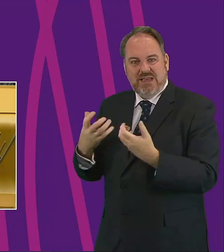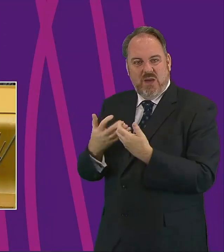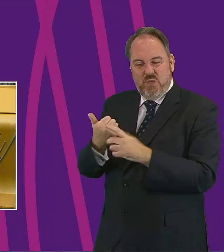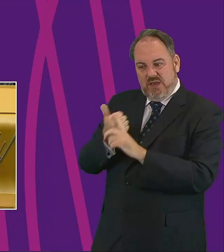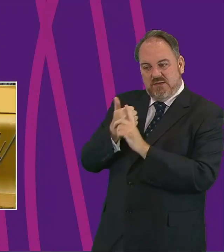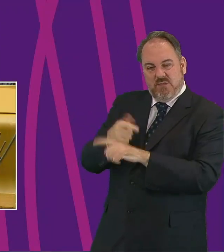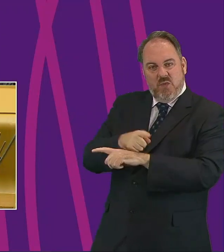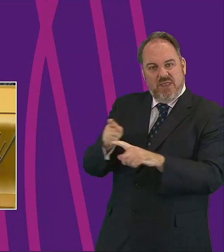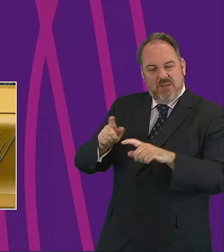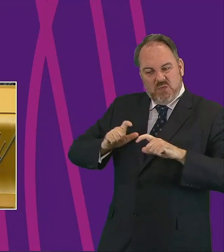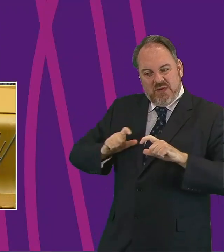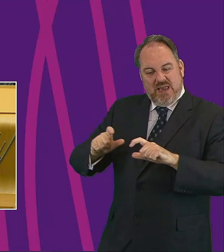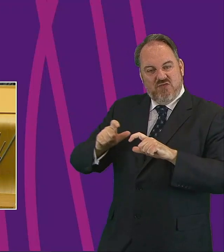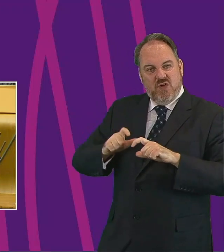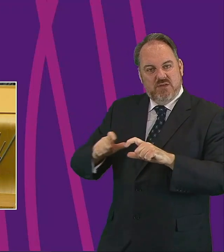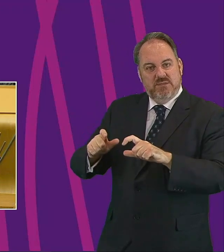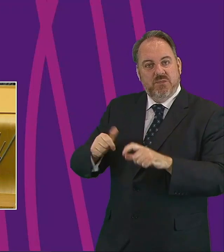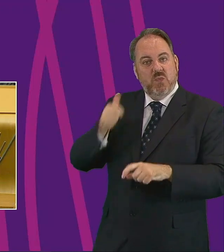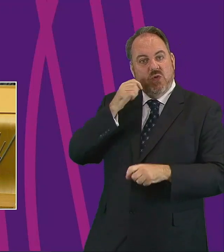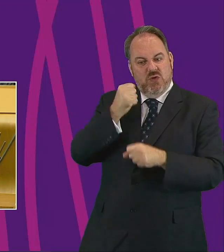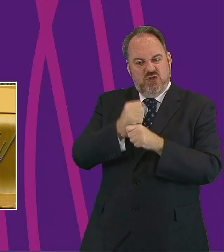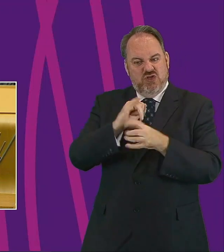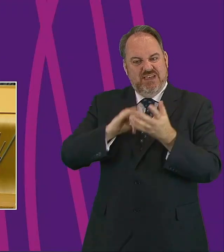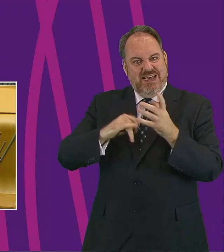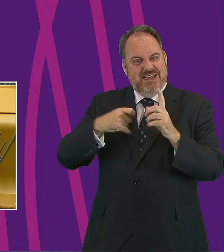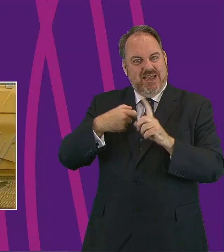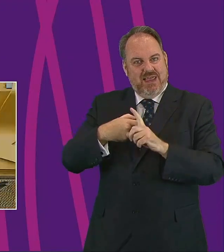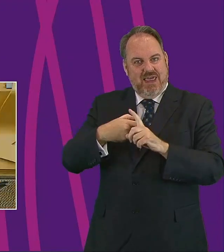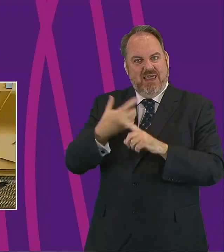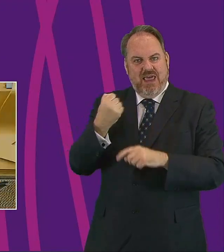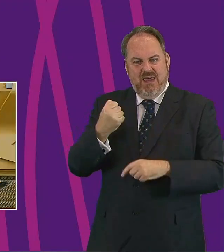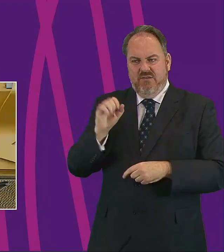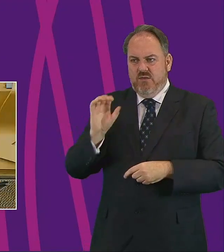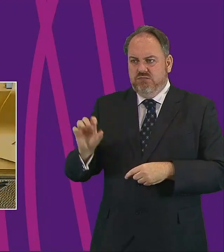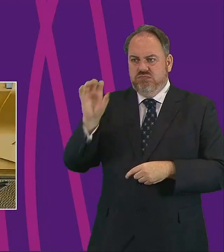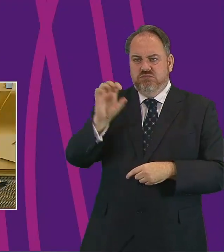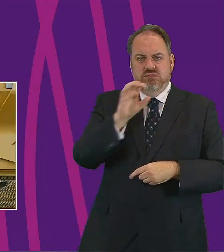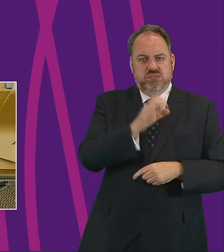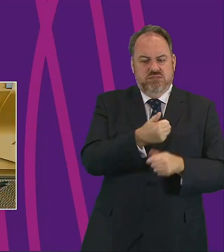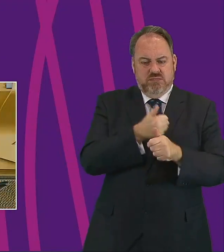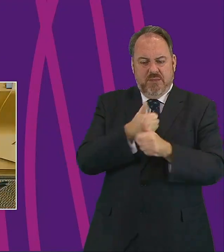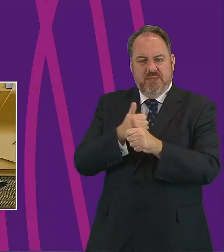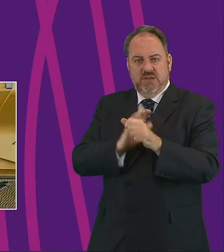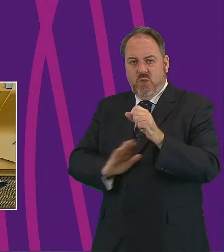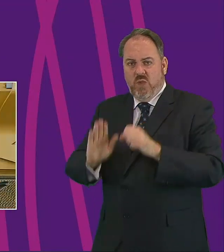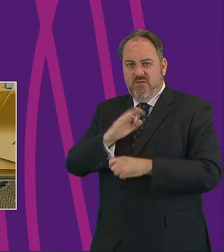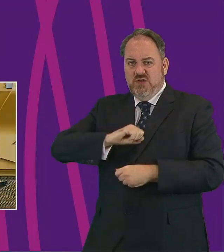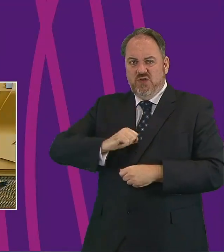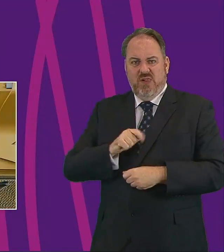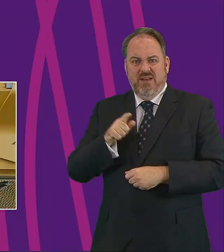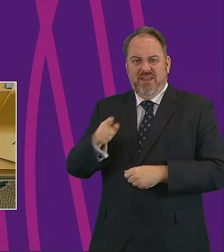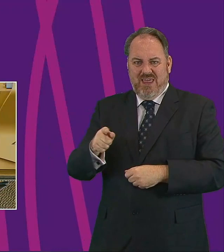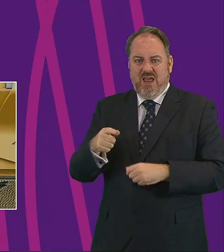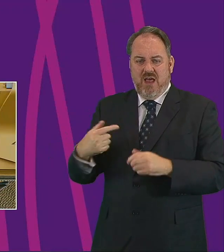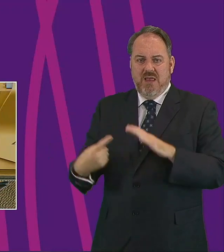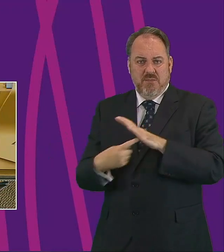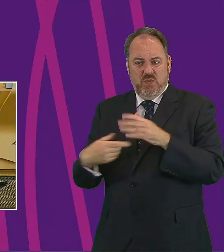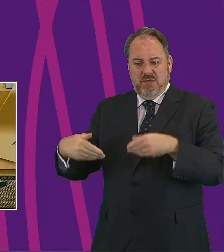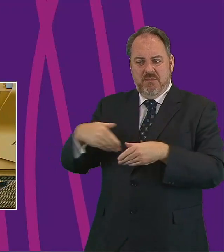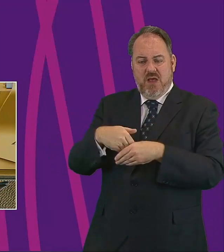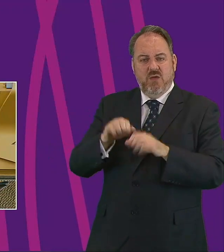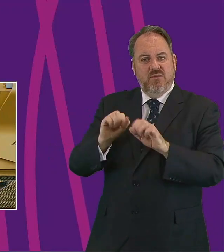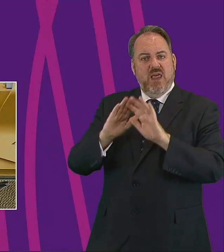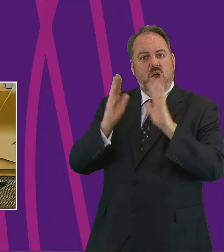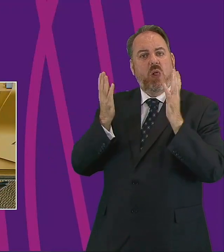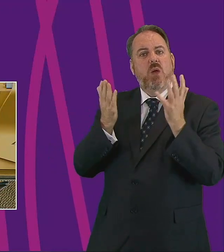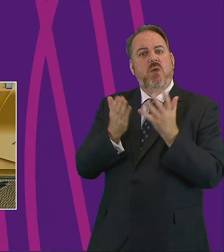workforce. GSK's sites in Scotland are very important to the company's global pharmaceutical supply network, and they are an important partner in